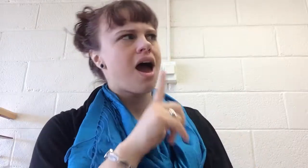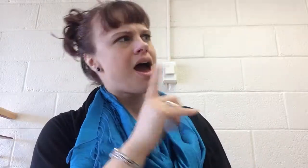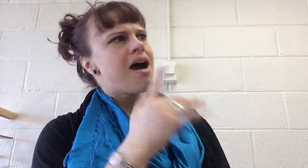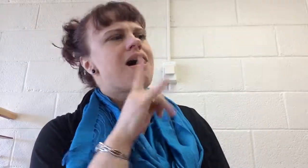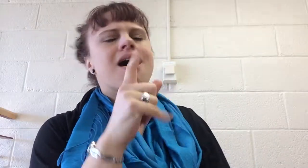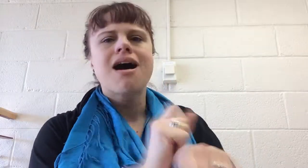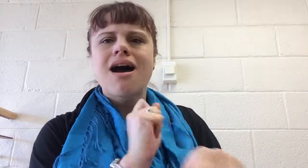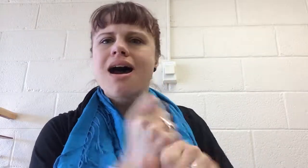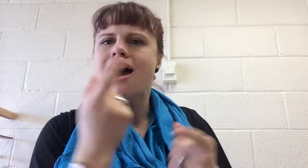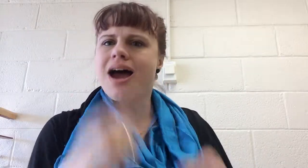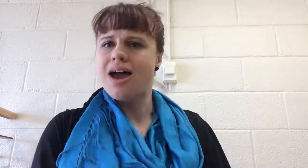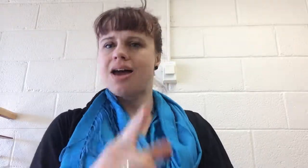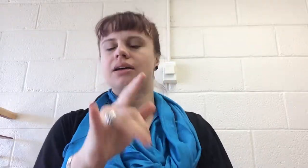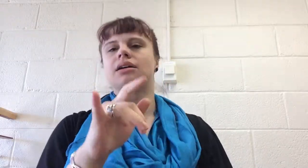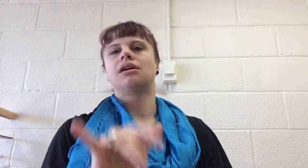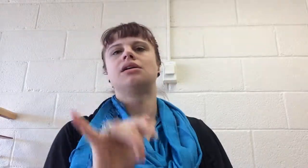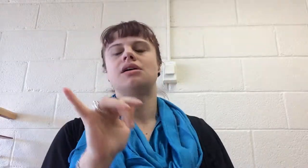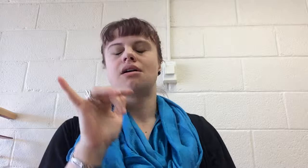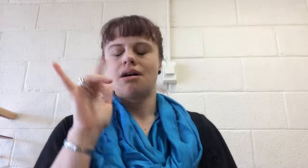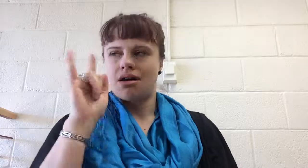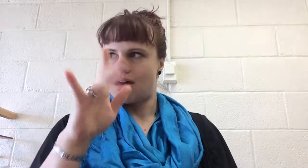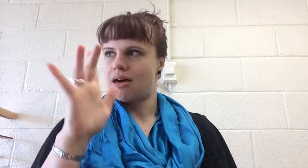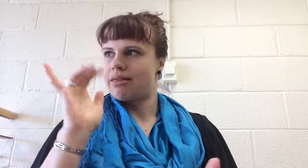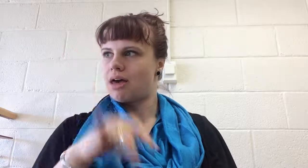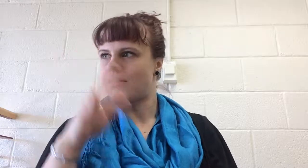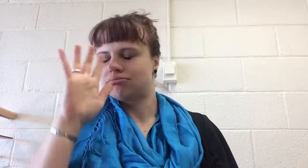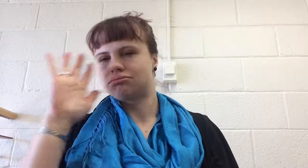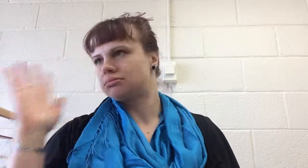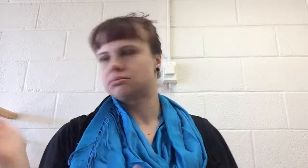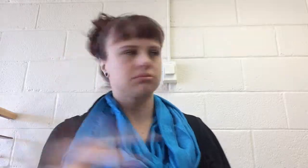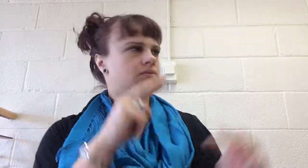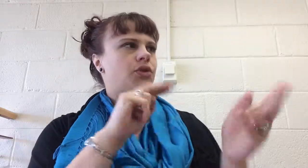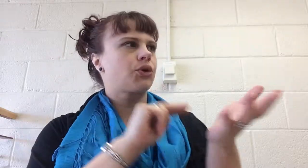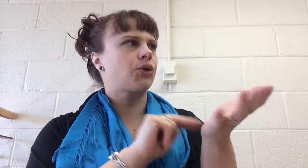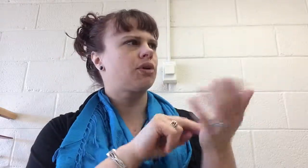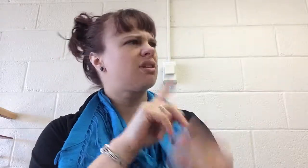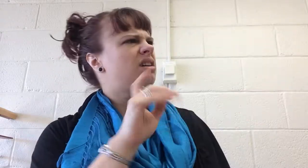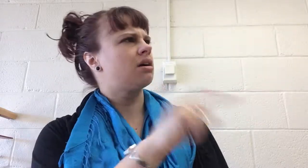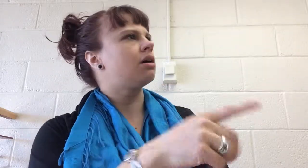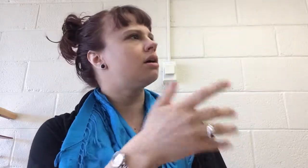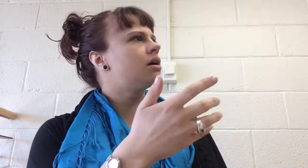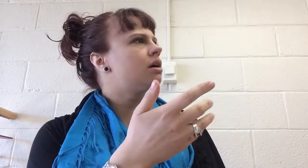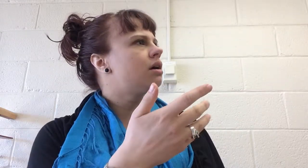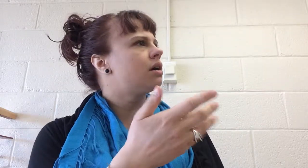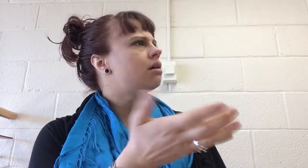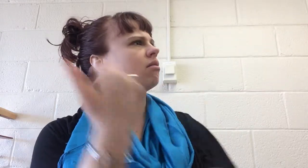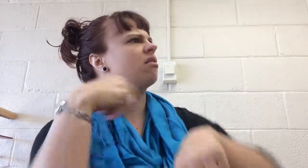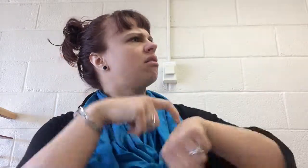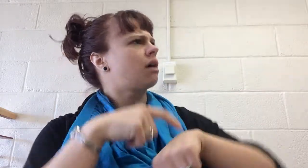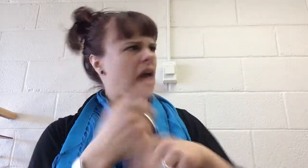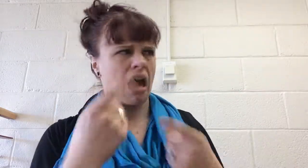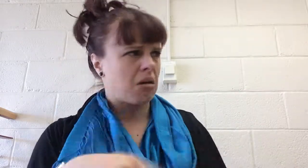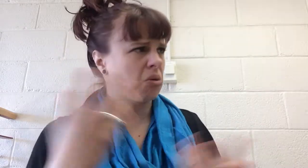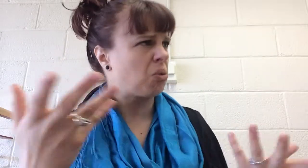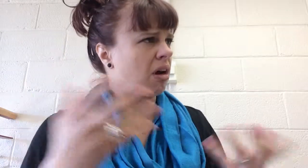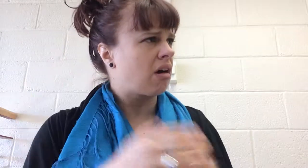the last time?" He looked up, then looked back down. I continued. "I dreamed I wrestled